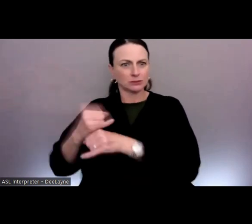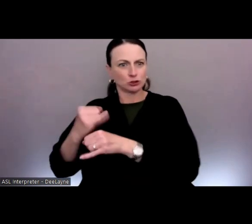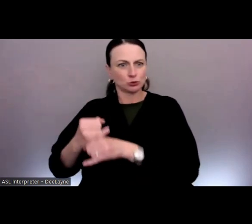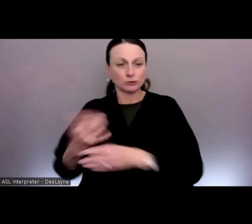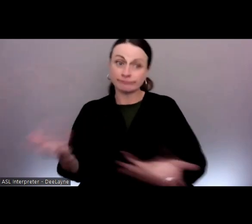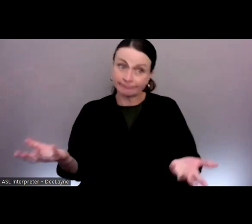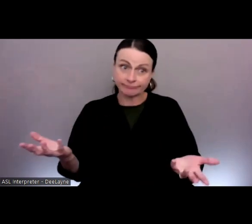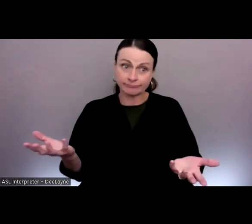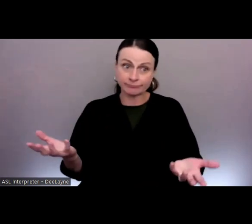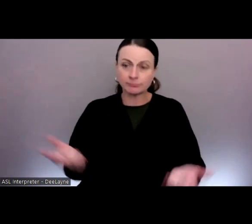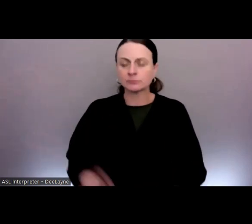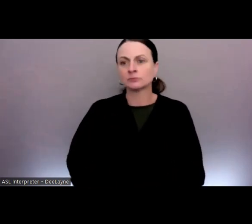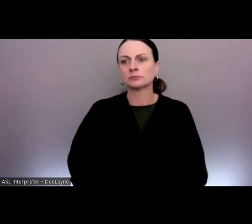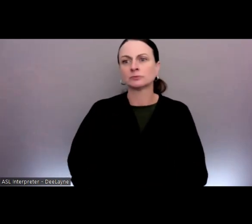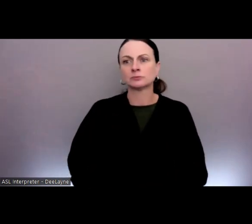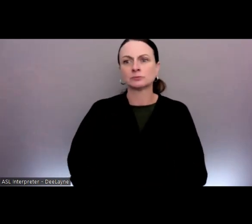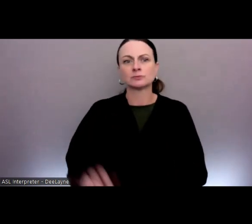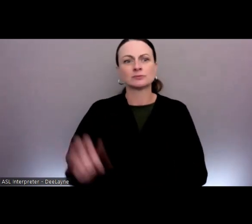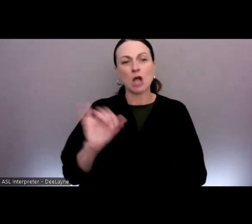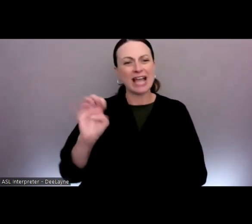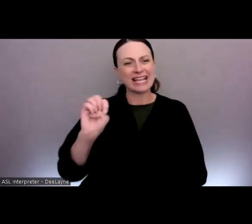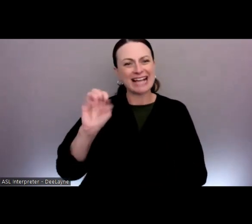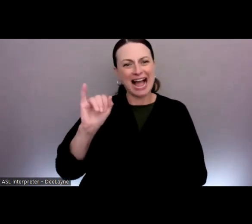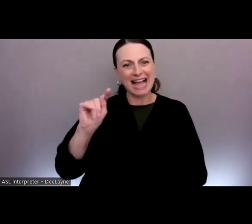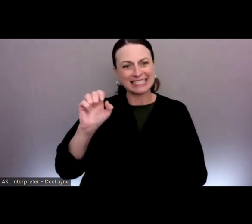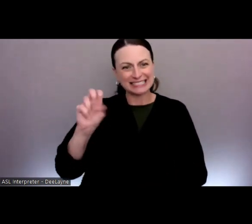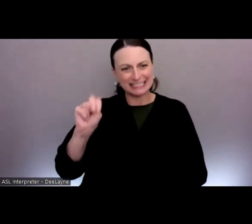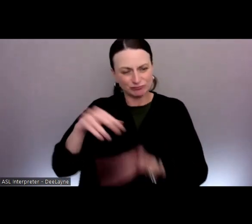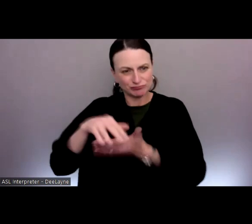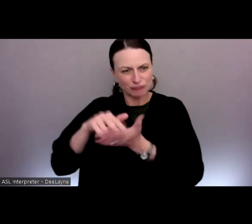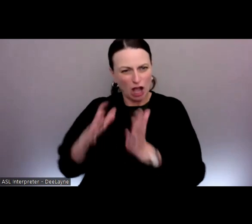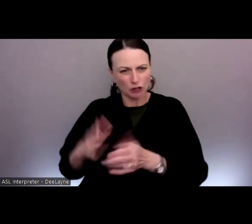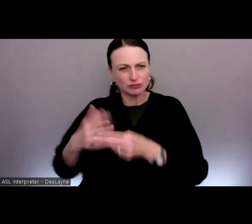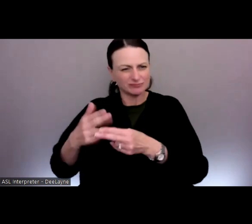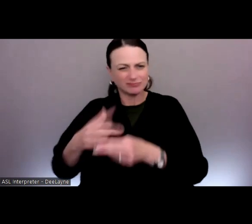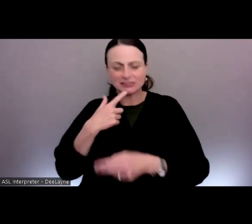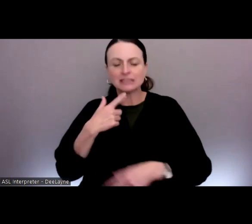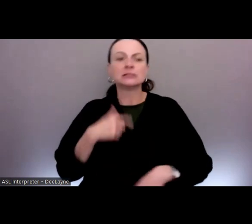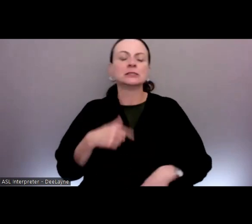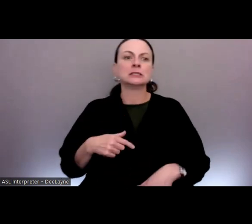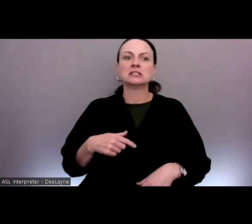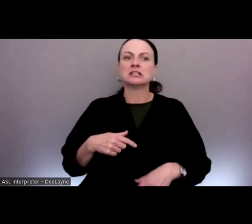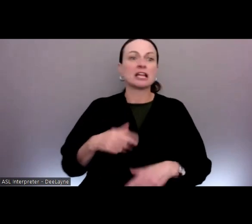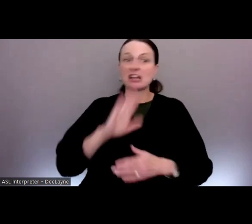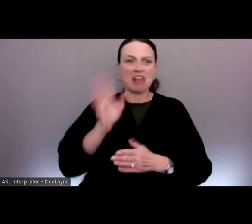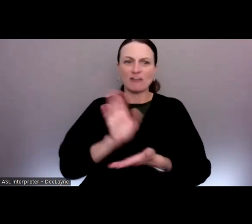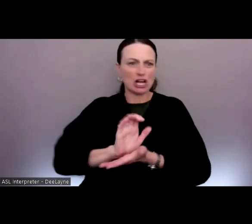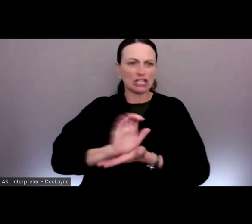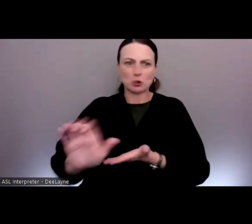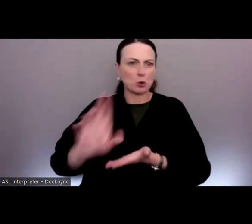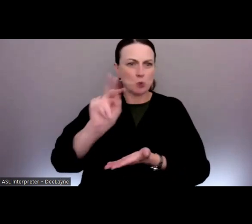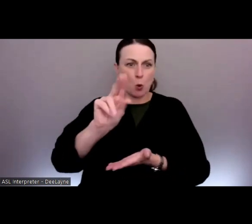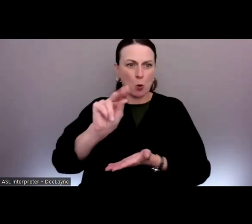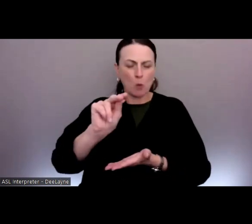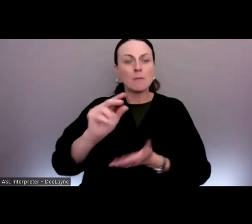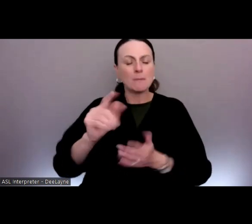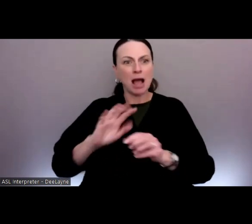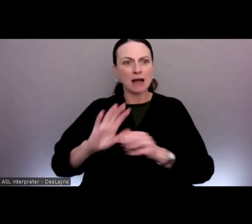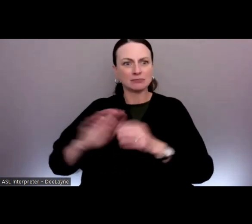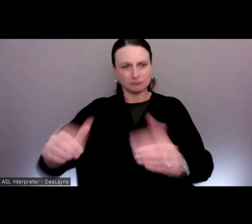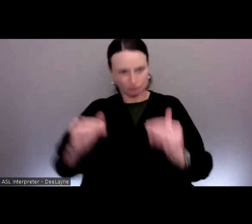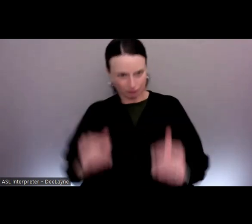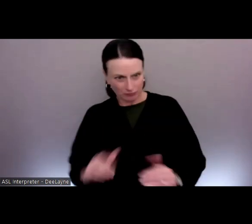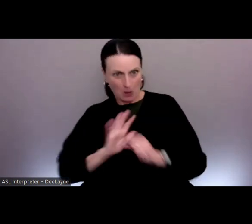As Richard Eyton teaches us, the excluded are never simply excluded. Their marginalization reflects and determines